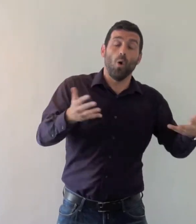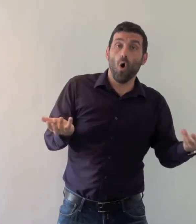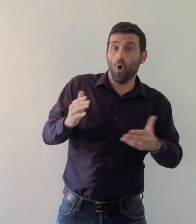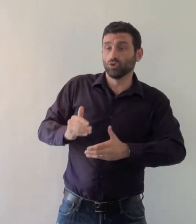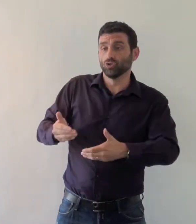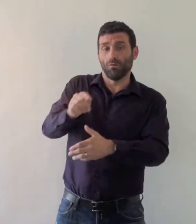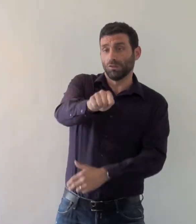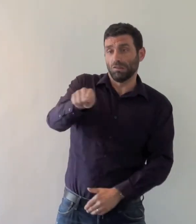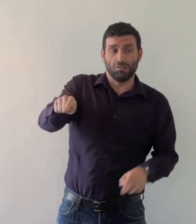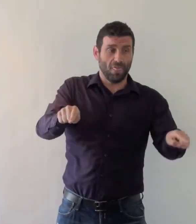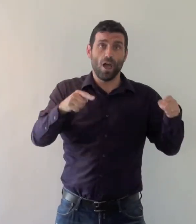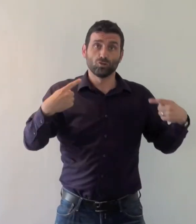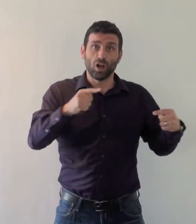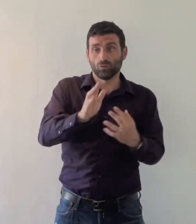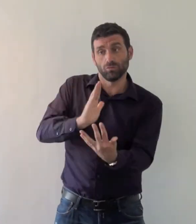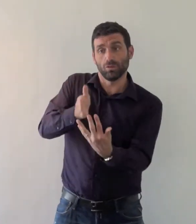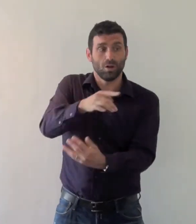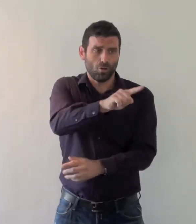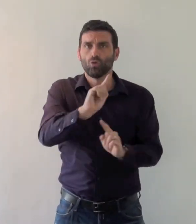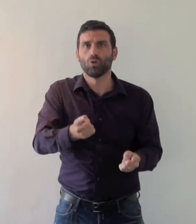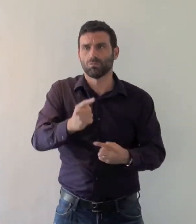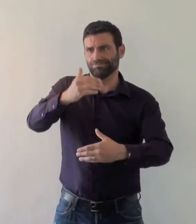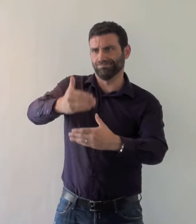information or had poor access to services that they are entitled to.